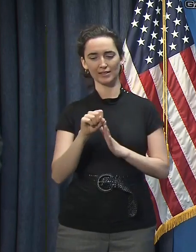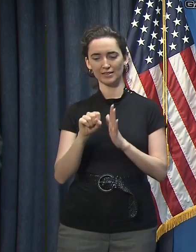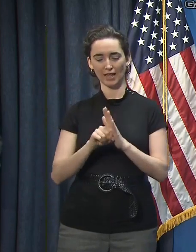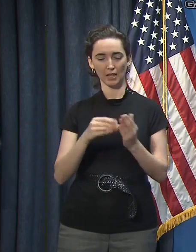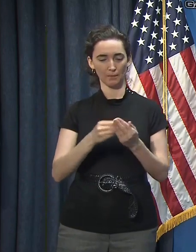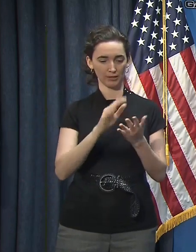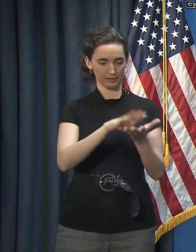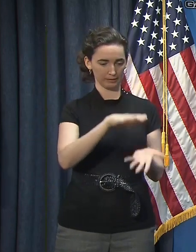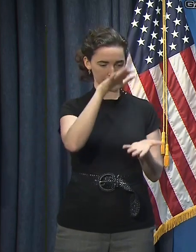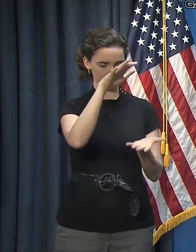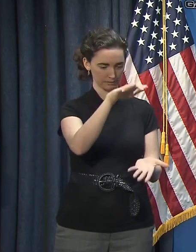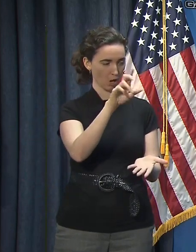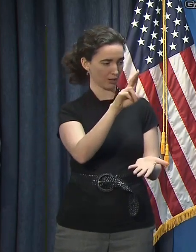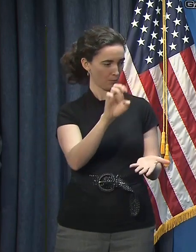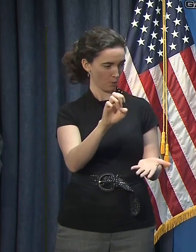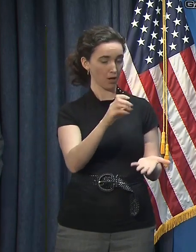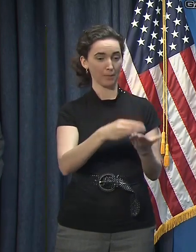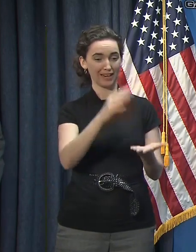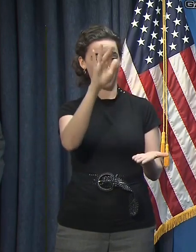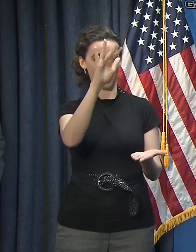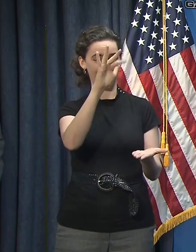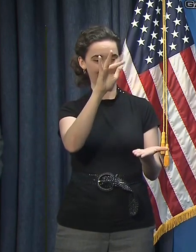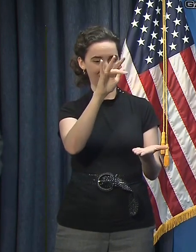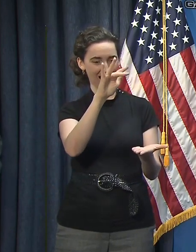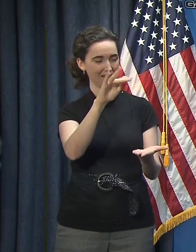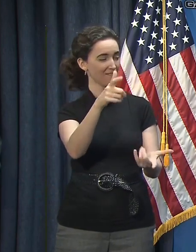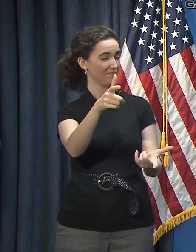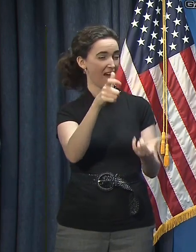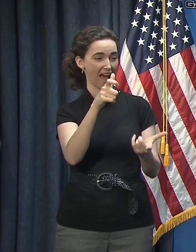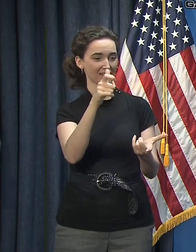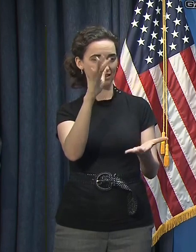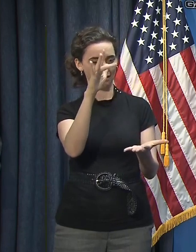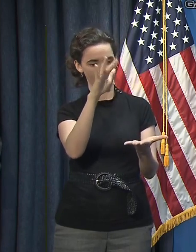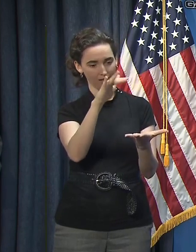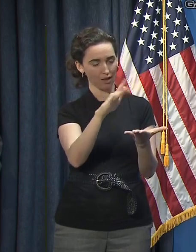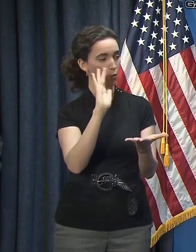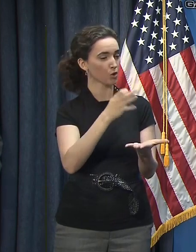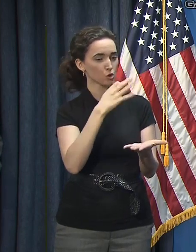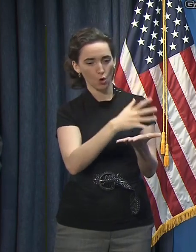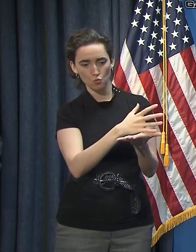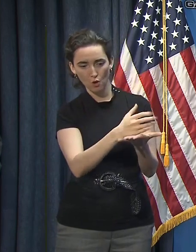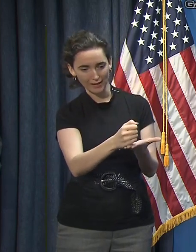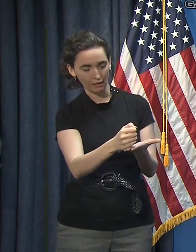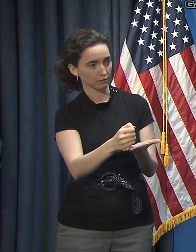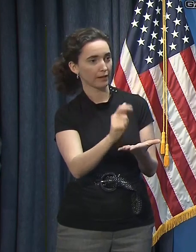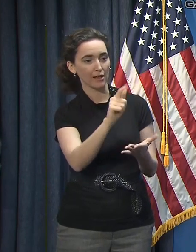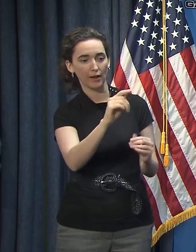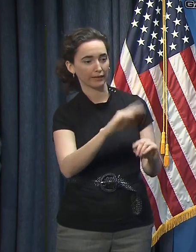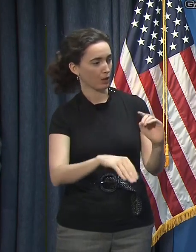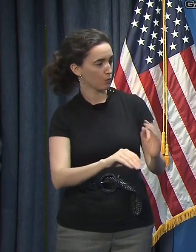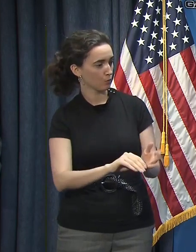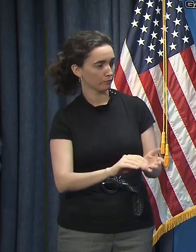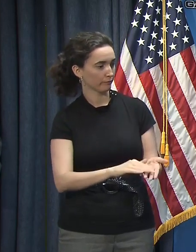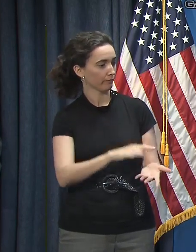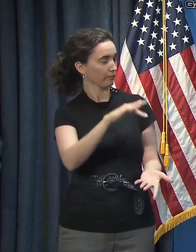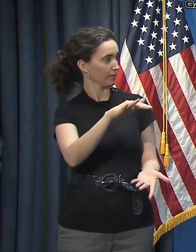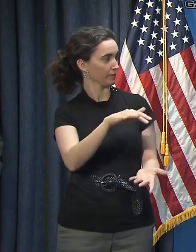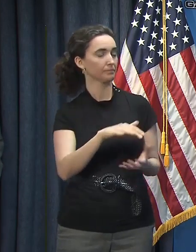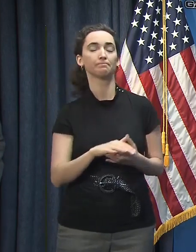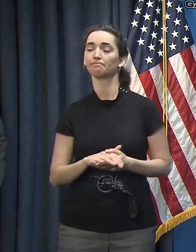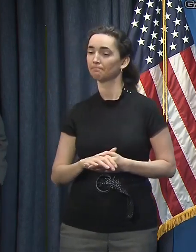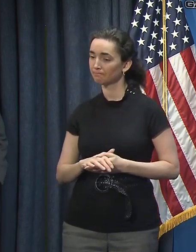fund at a rate that is going to make it either run out or problematic to refill? Yeah, well, there's always